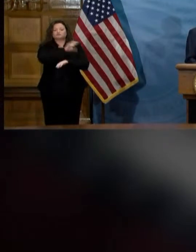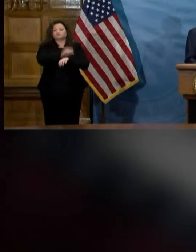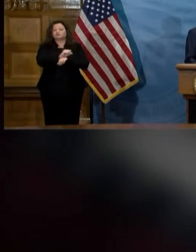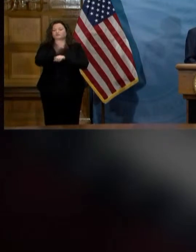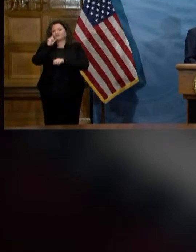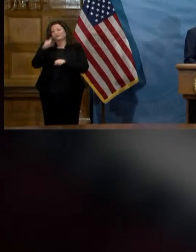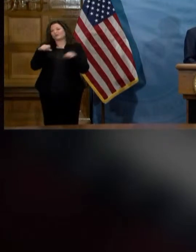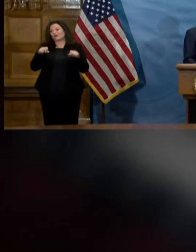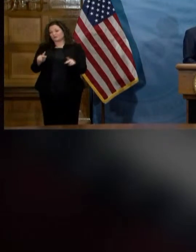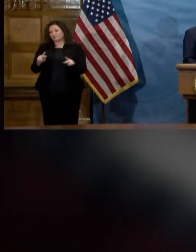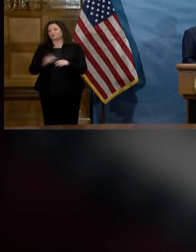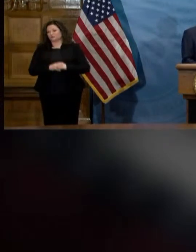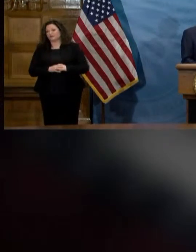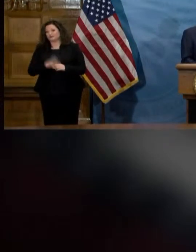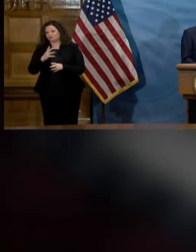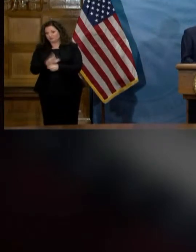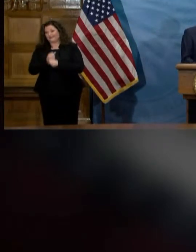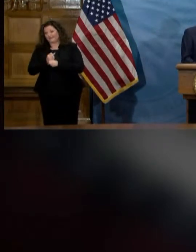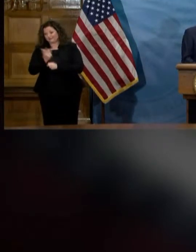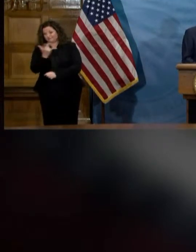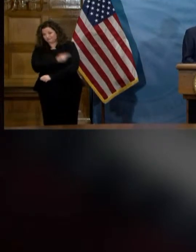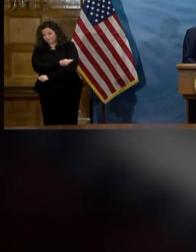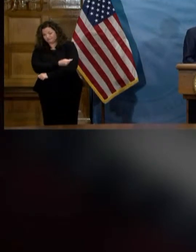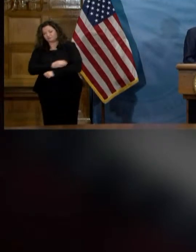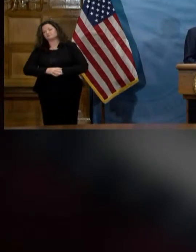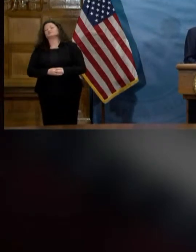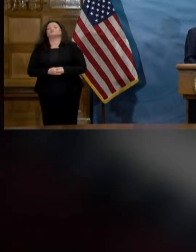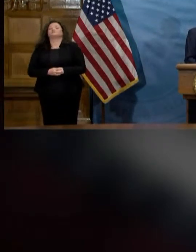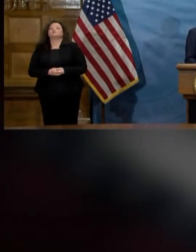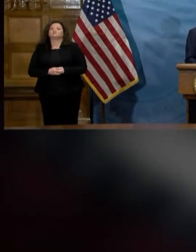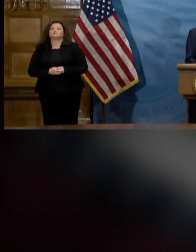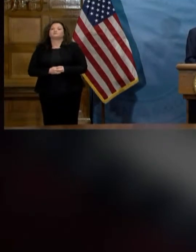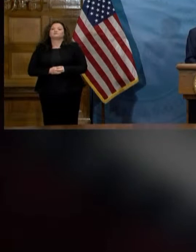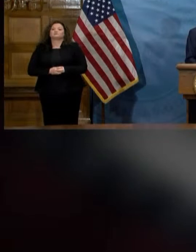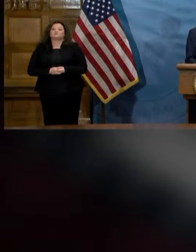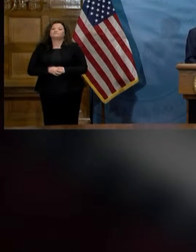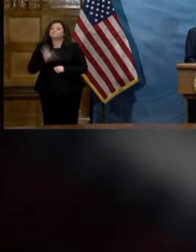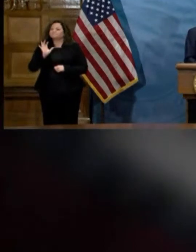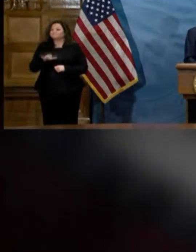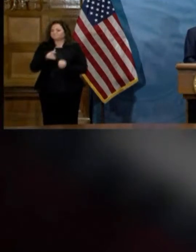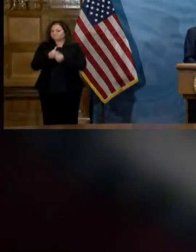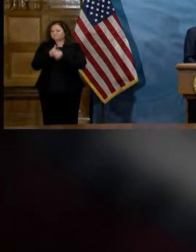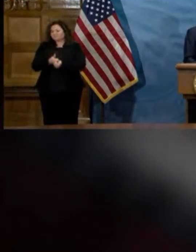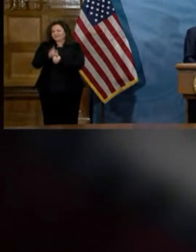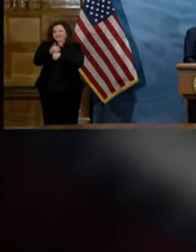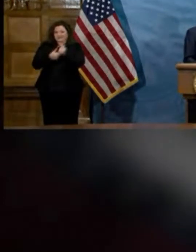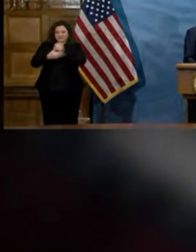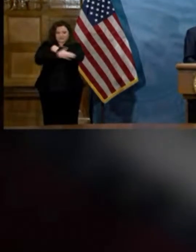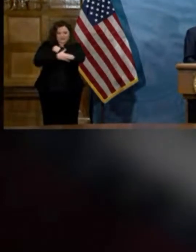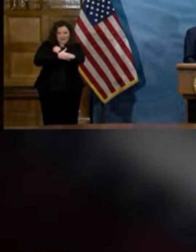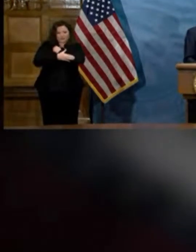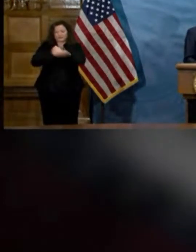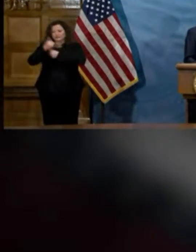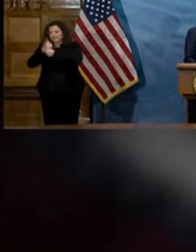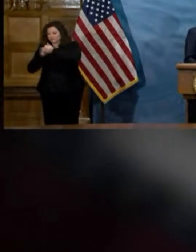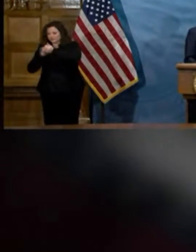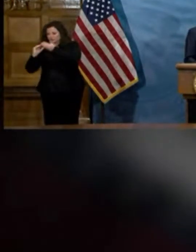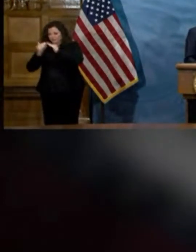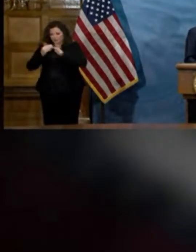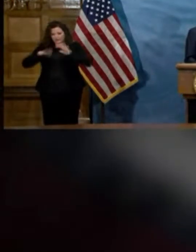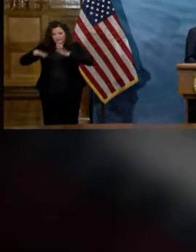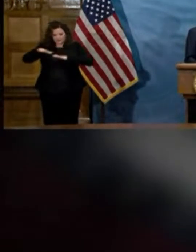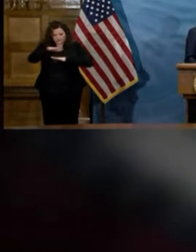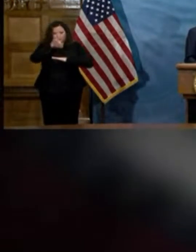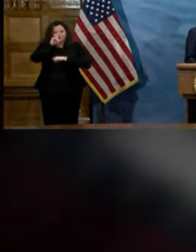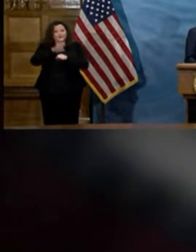get vaccinated. This is working from each county and community to assure that